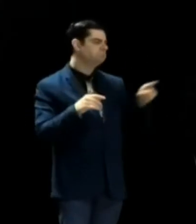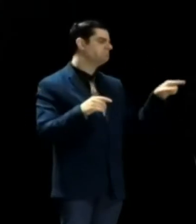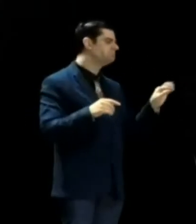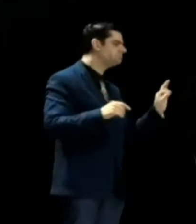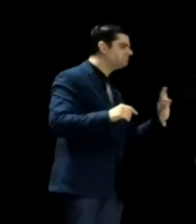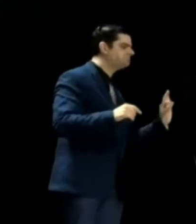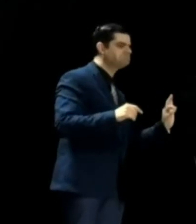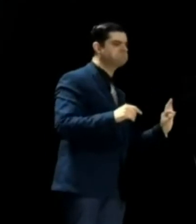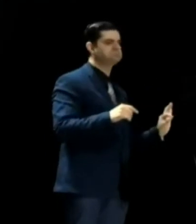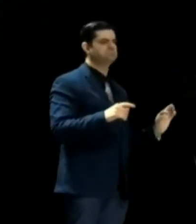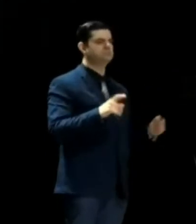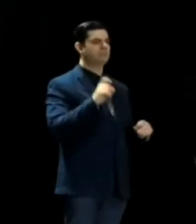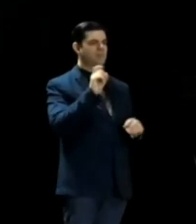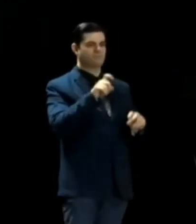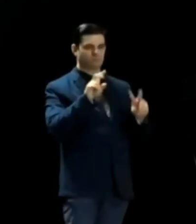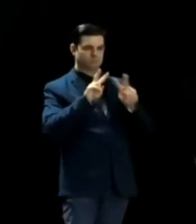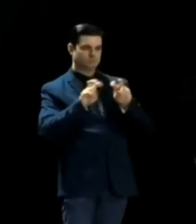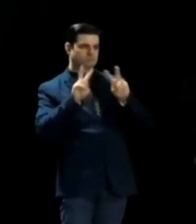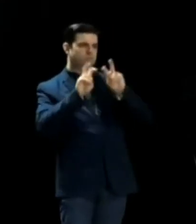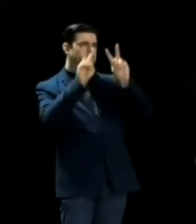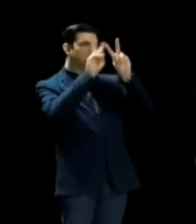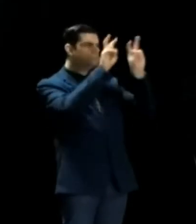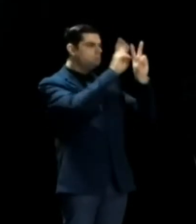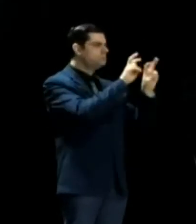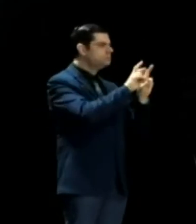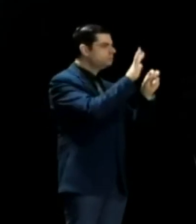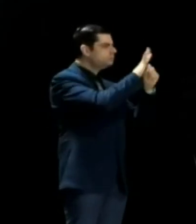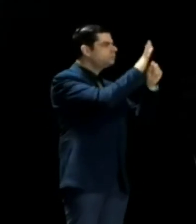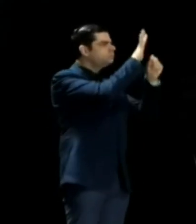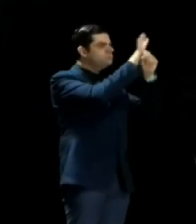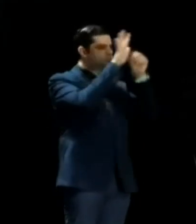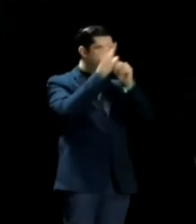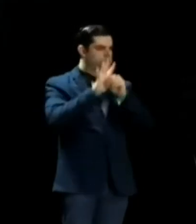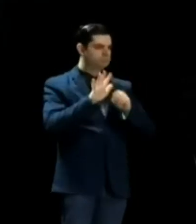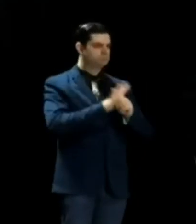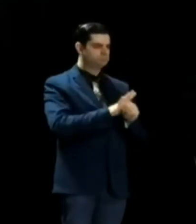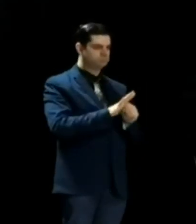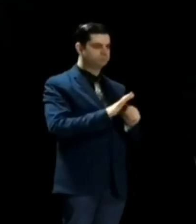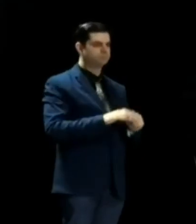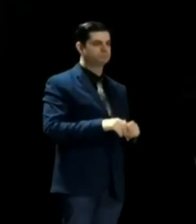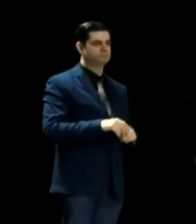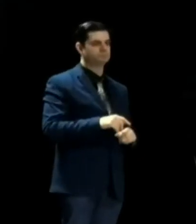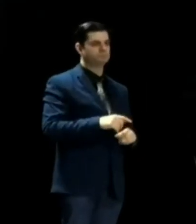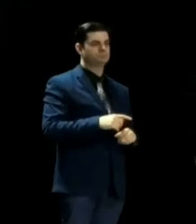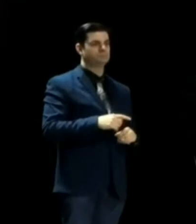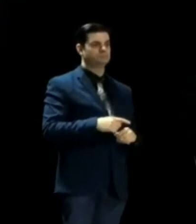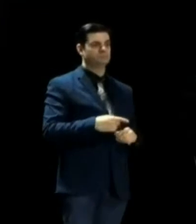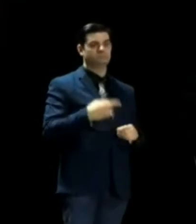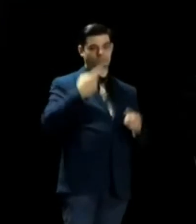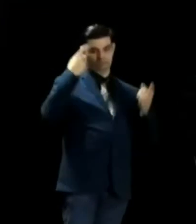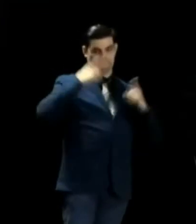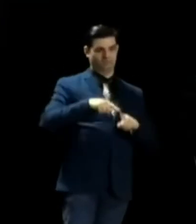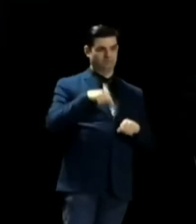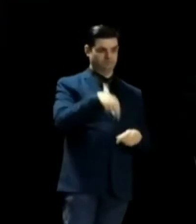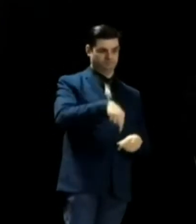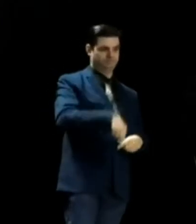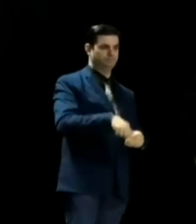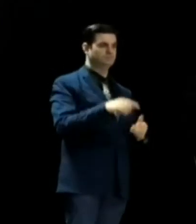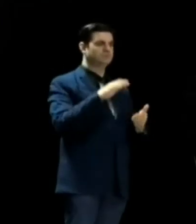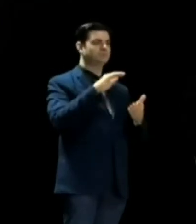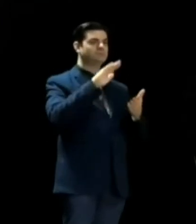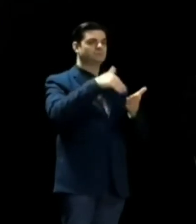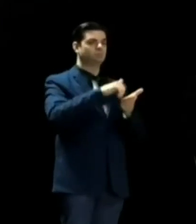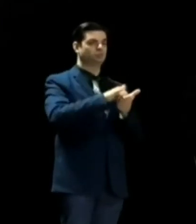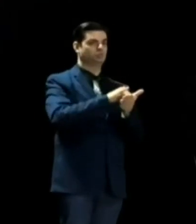regions. We agree with the governor. We believe that Central New York as a region should be